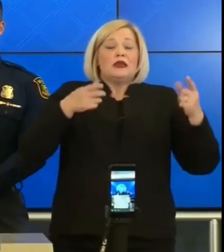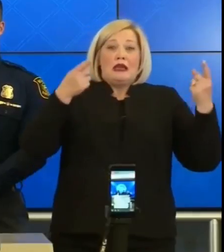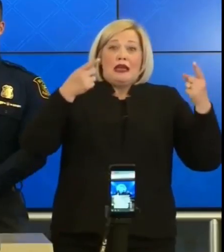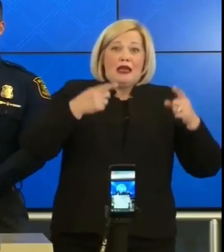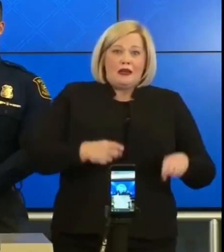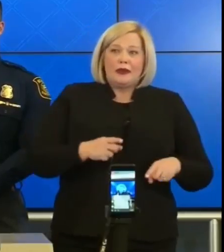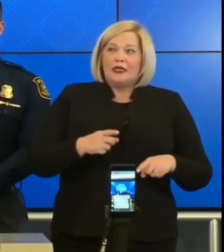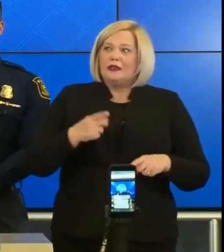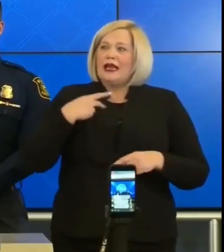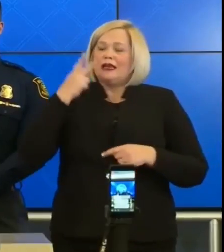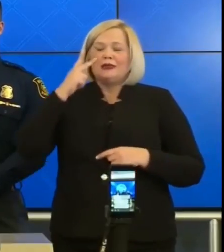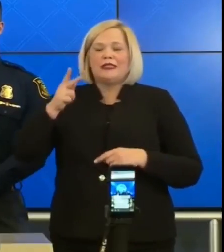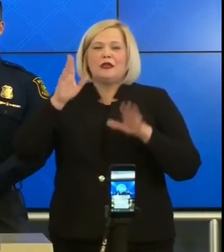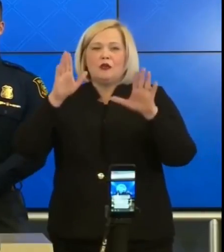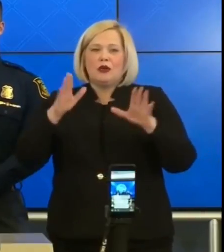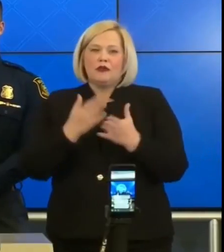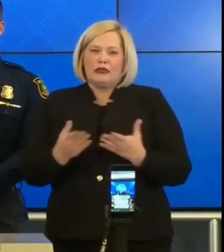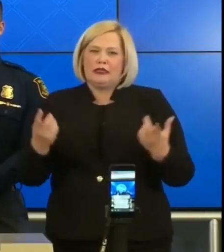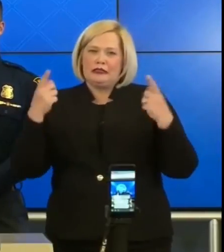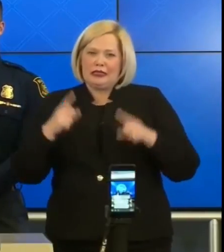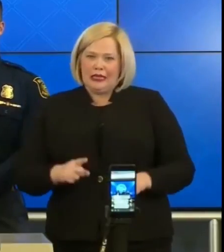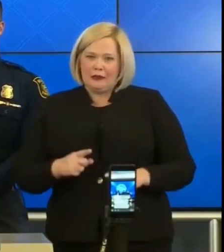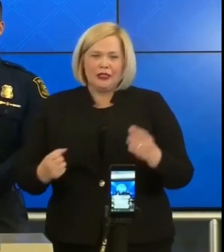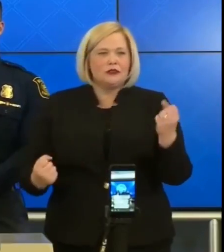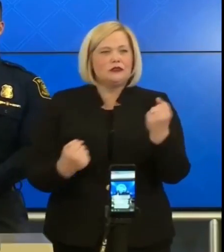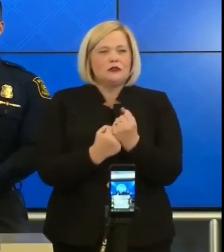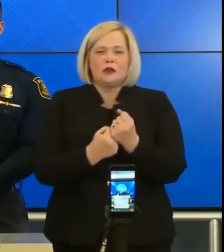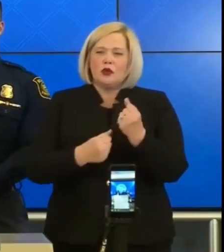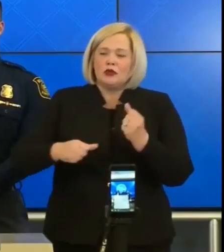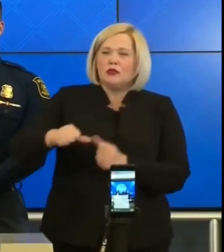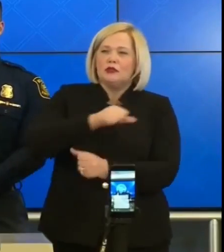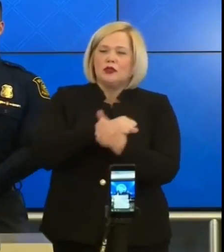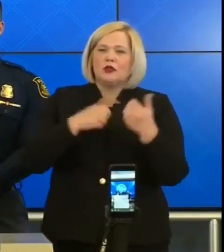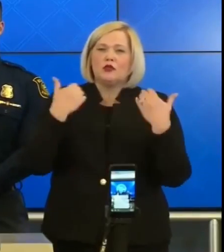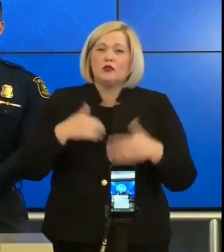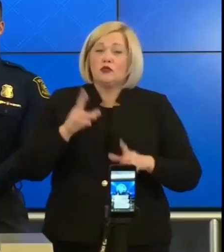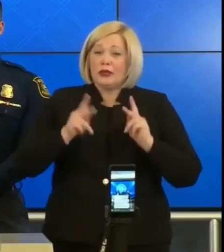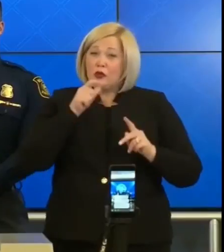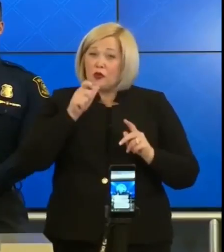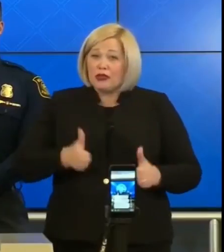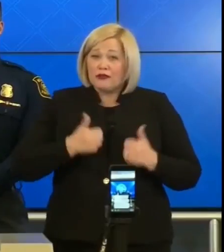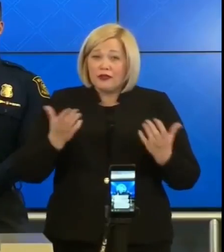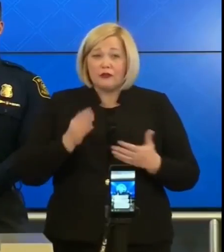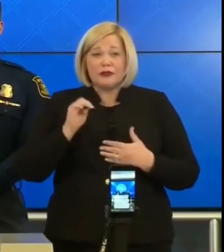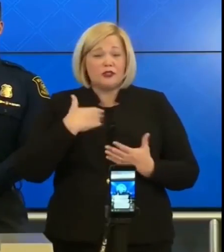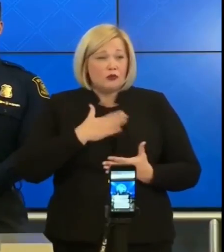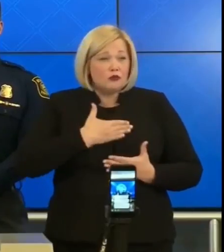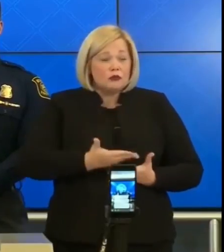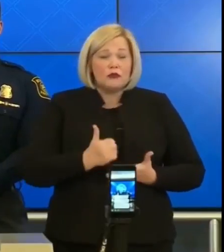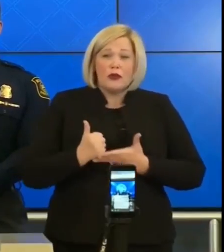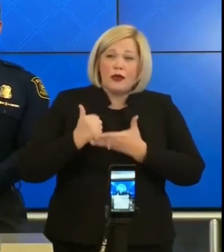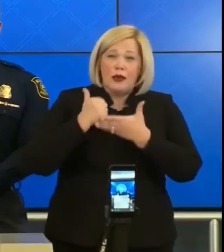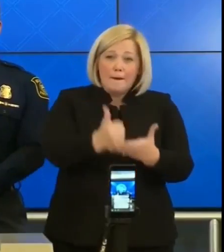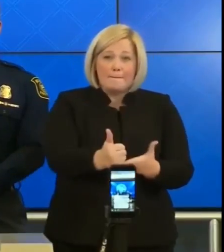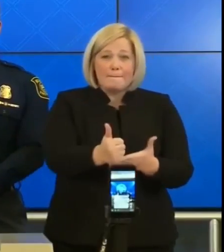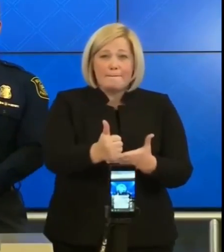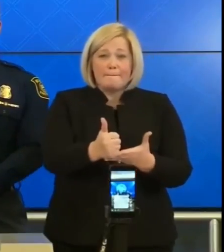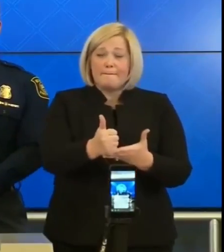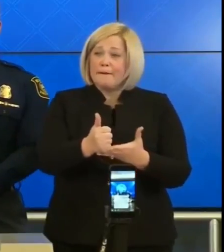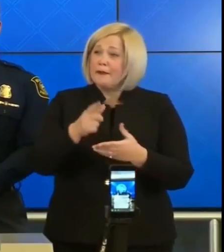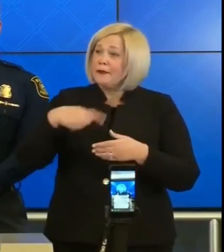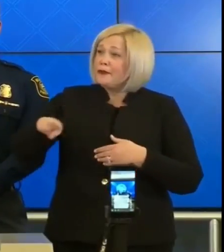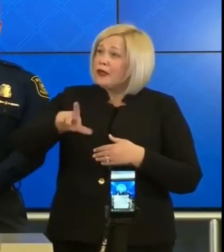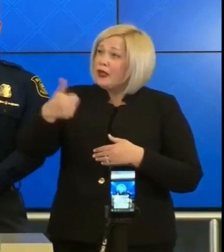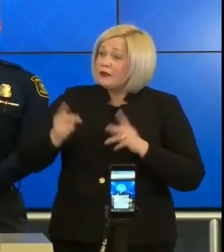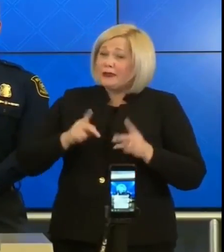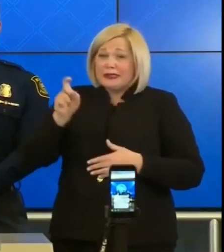seen so many great things happening by our fellow Michiganders who are looking to help, who are putting others